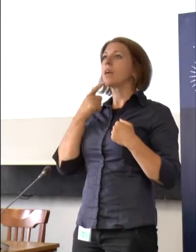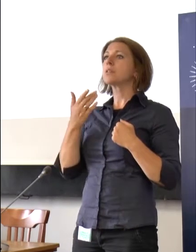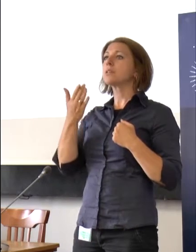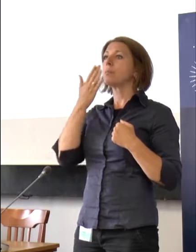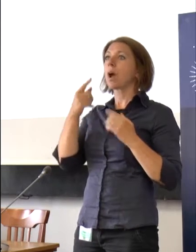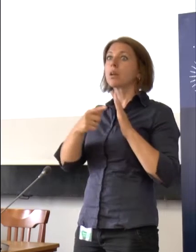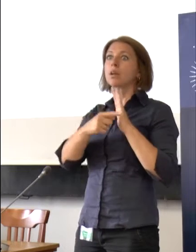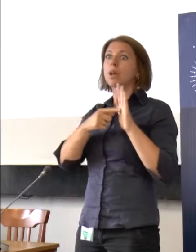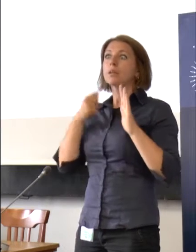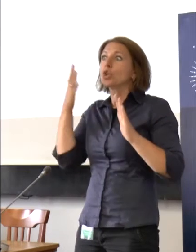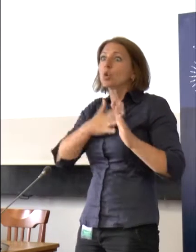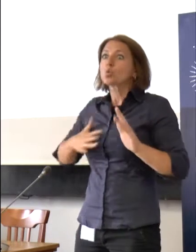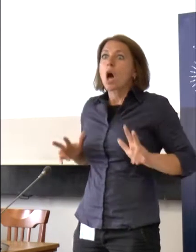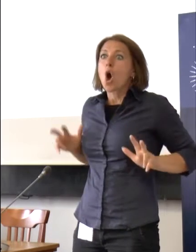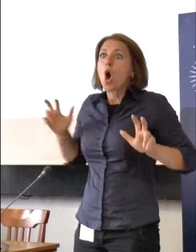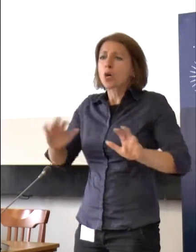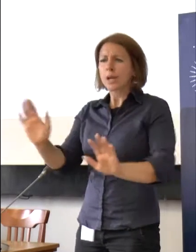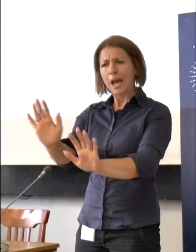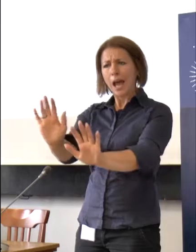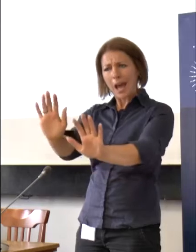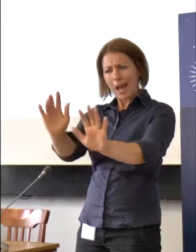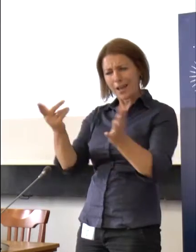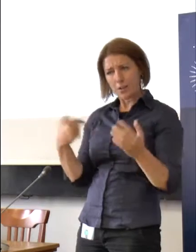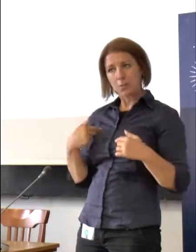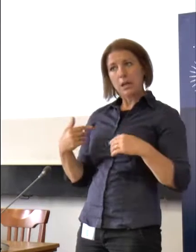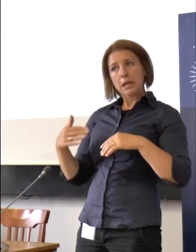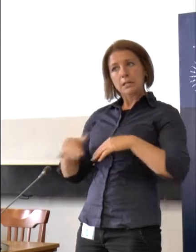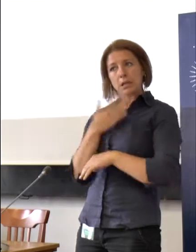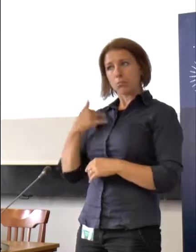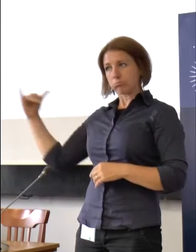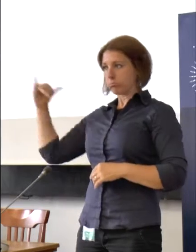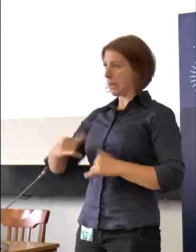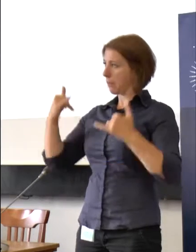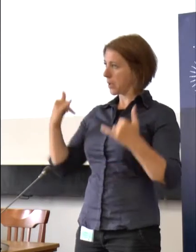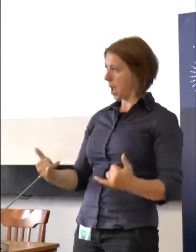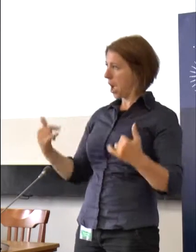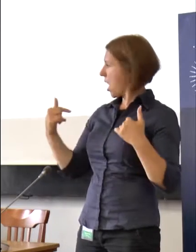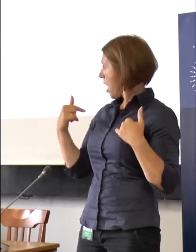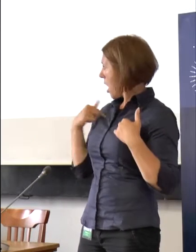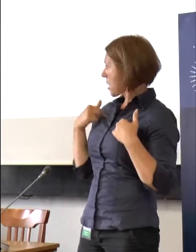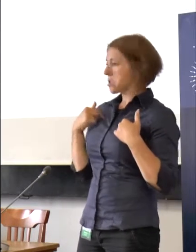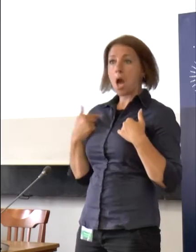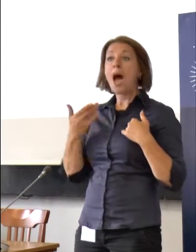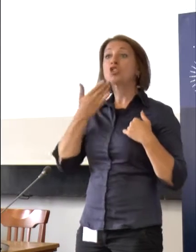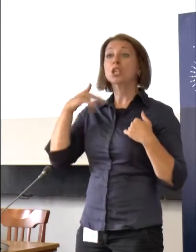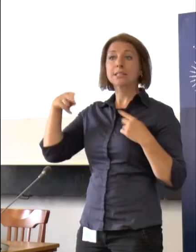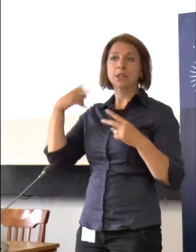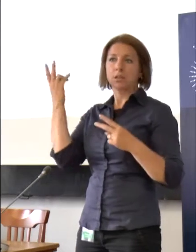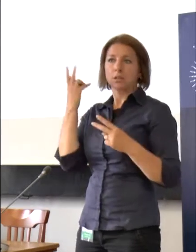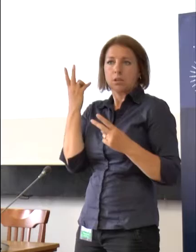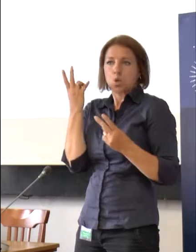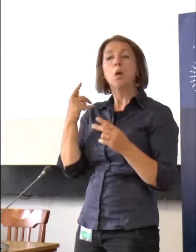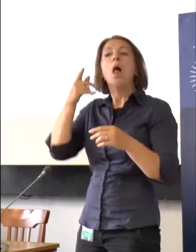wonderful if you go, and if I come here to Prague, for instance, I don't speak any Czech, and I can ask the people in English, where's